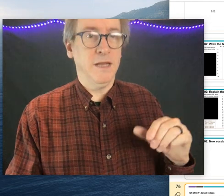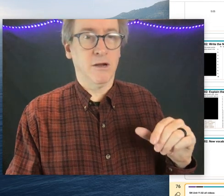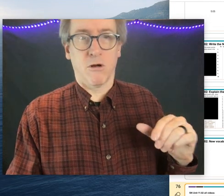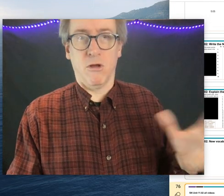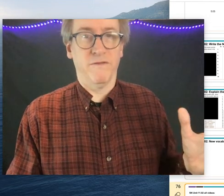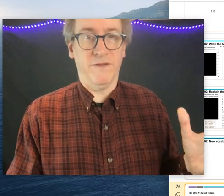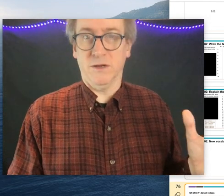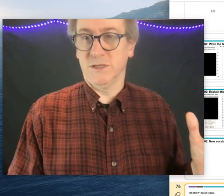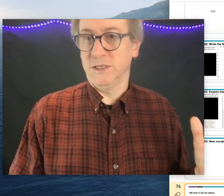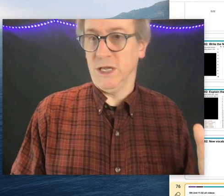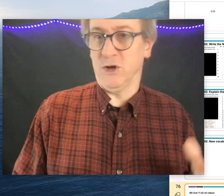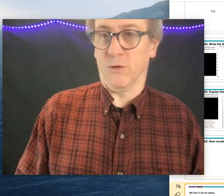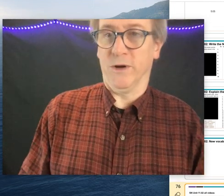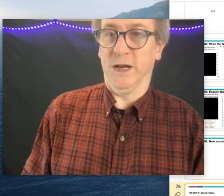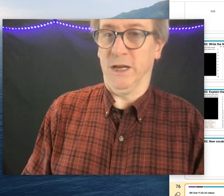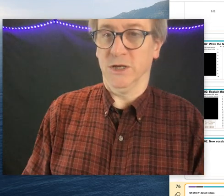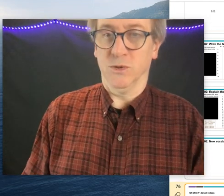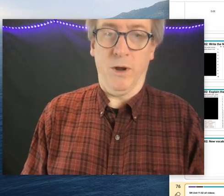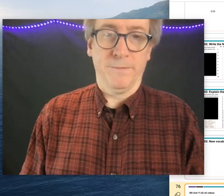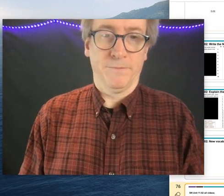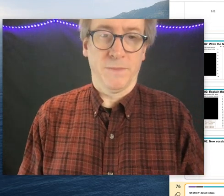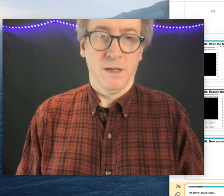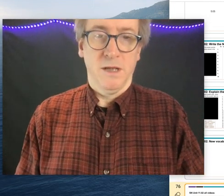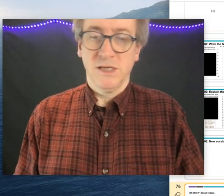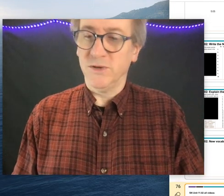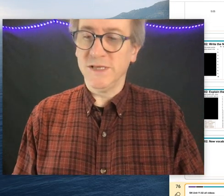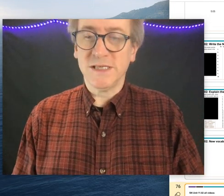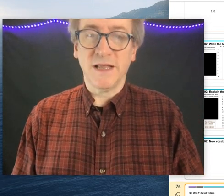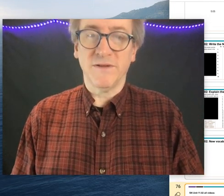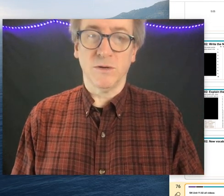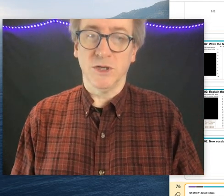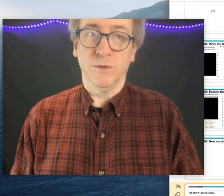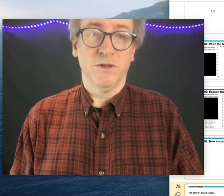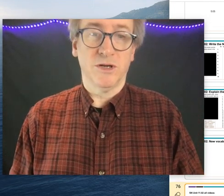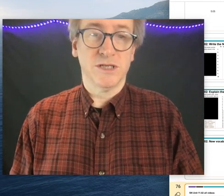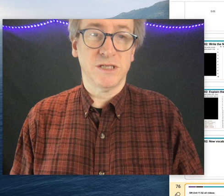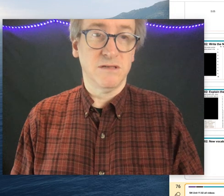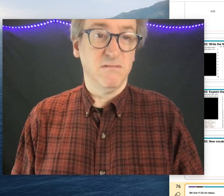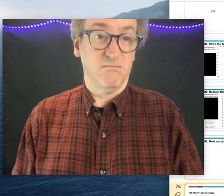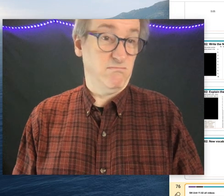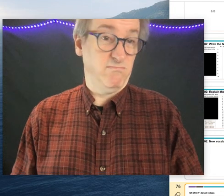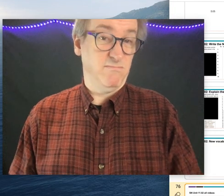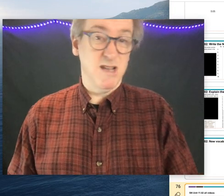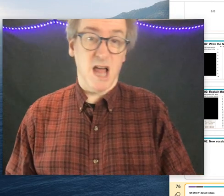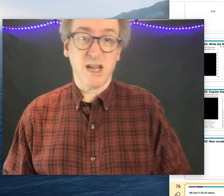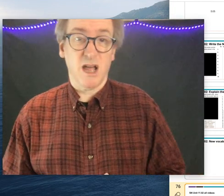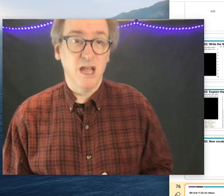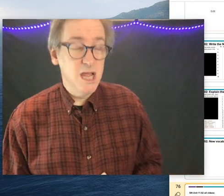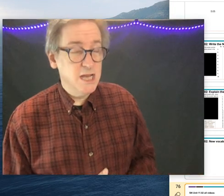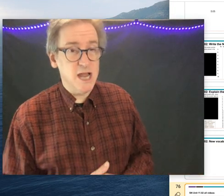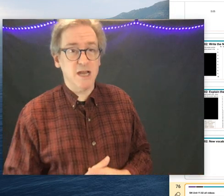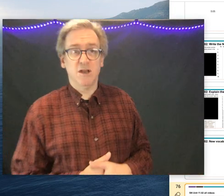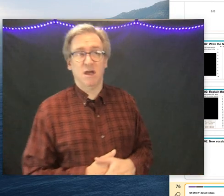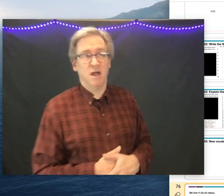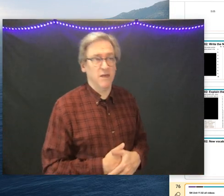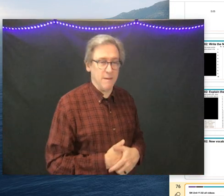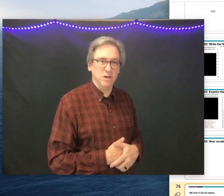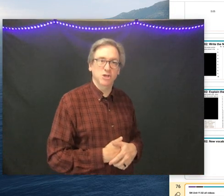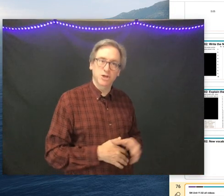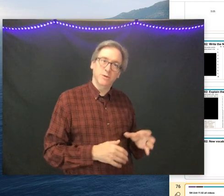then here are all the videos incorporated into one. So this is 1102. There's not